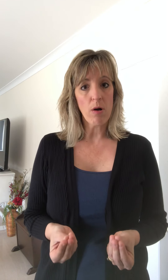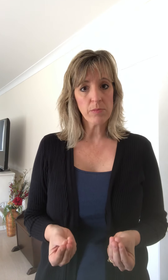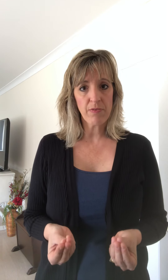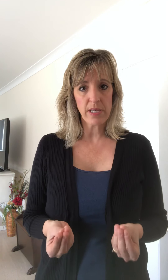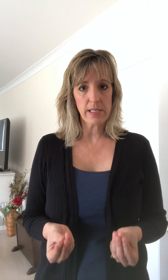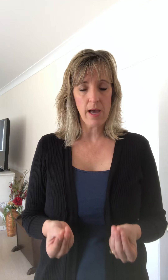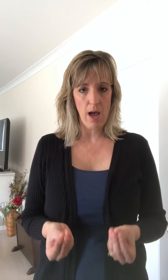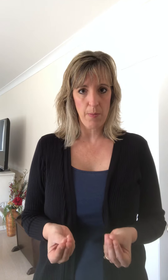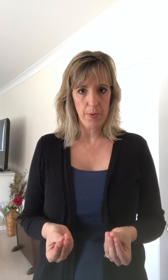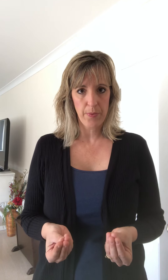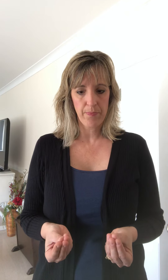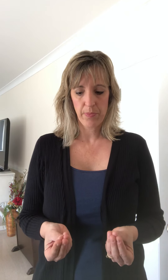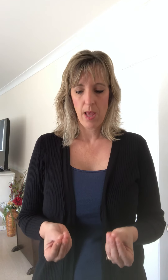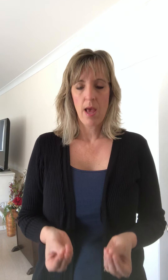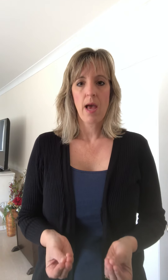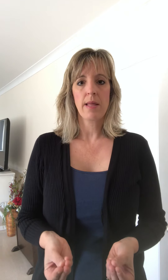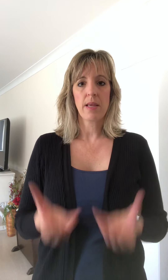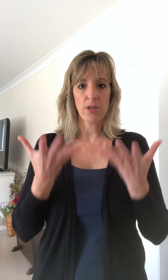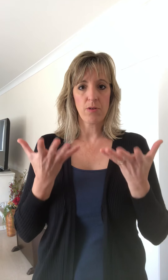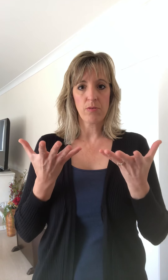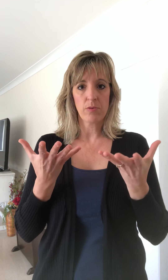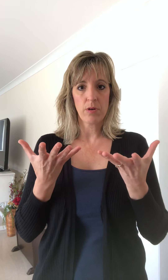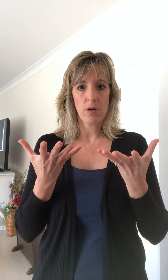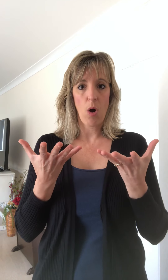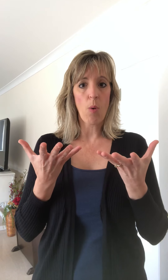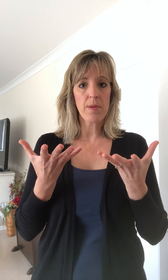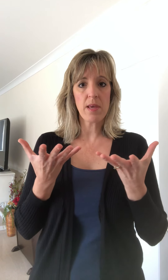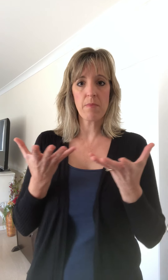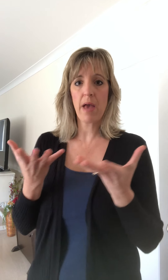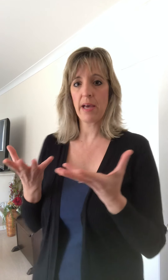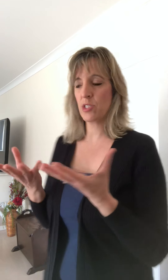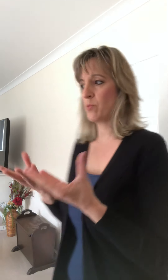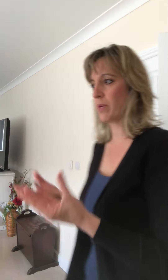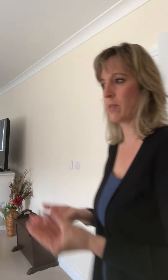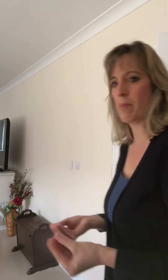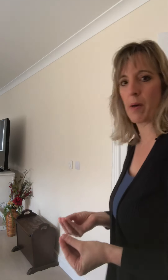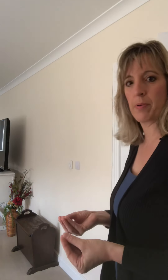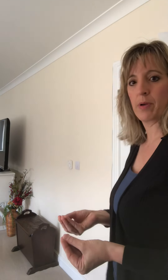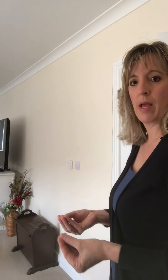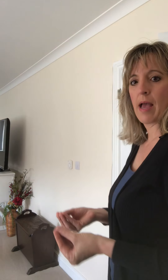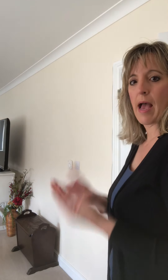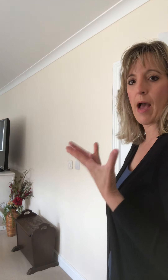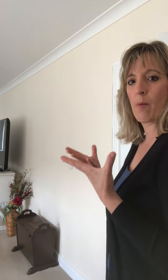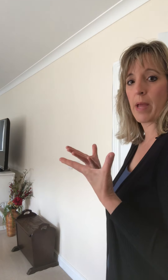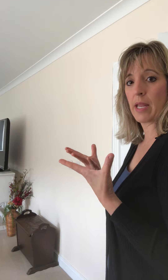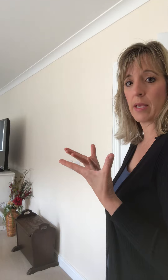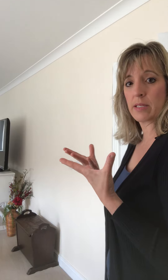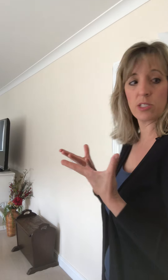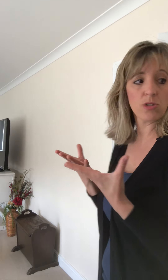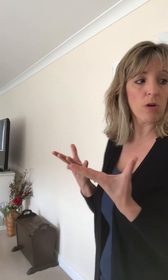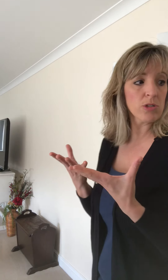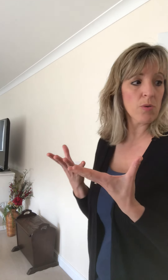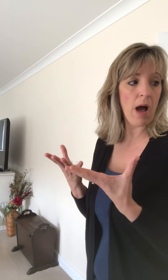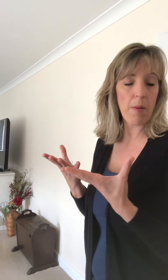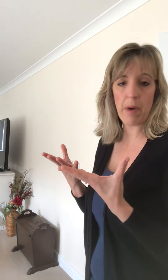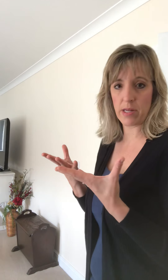palms facing up. And then you open them as you bring them up. how many. This is also how